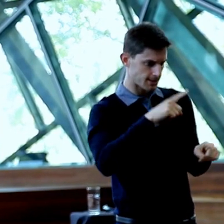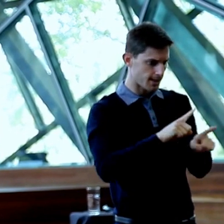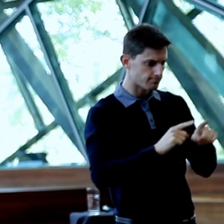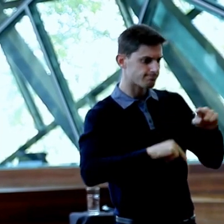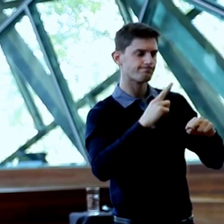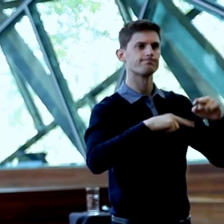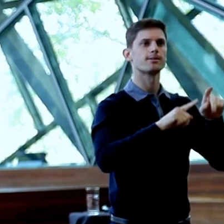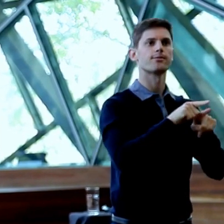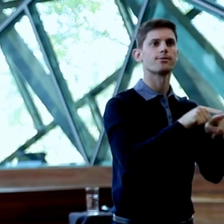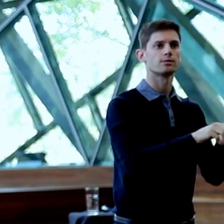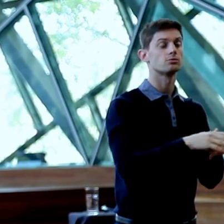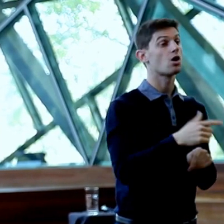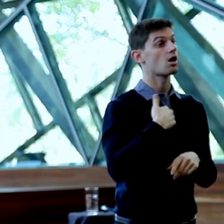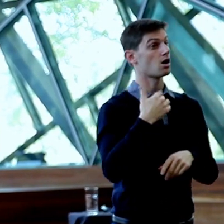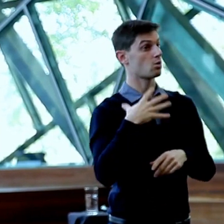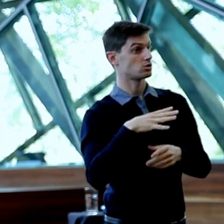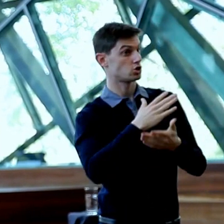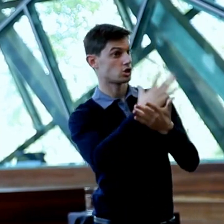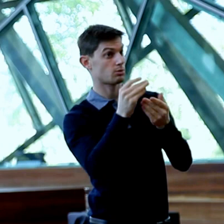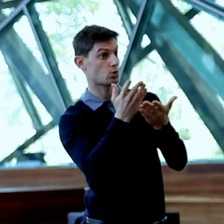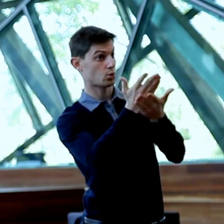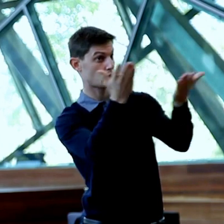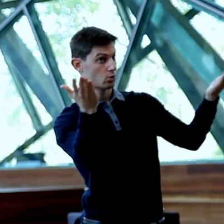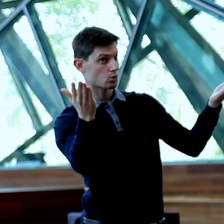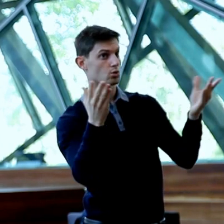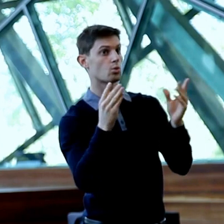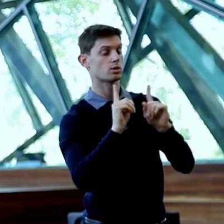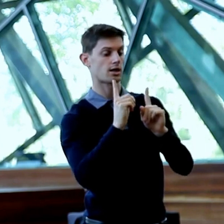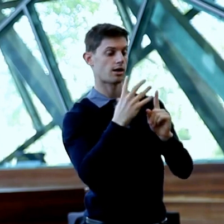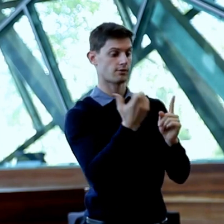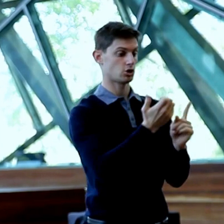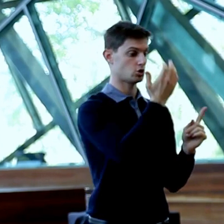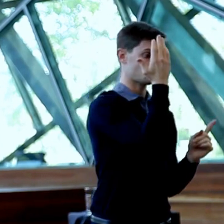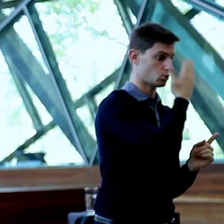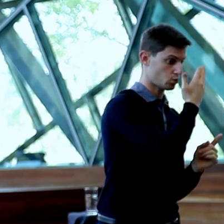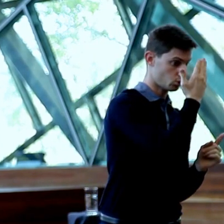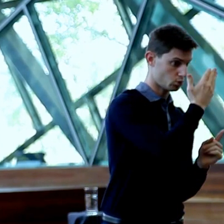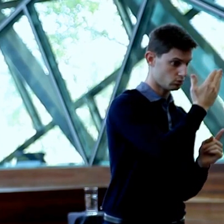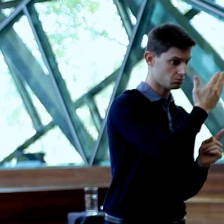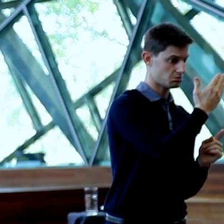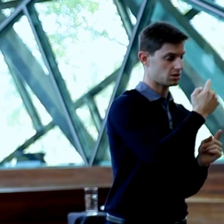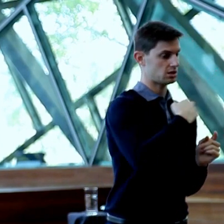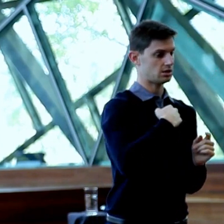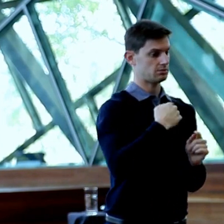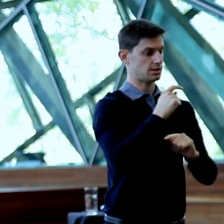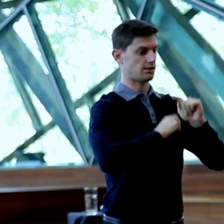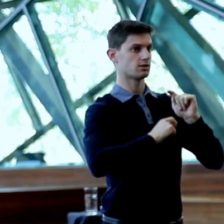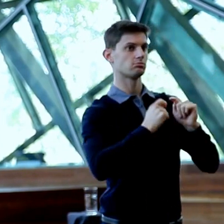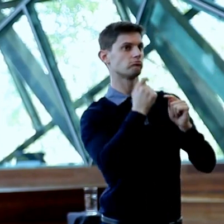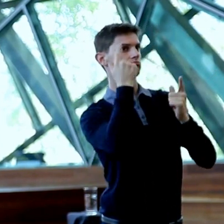guys today are the few things, the gaps between school and the things that I've learned as a tech